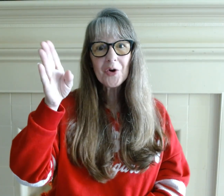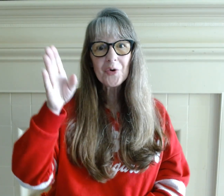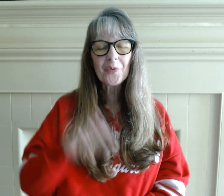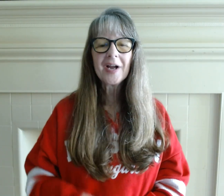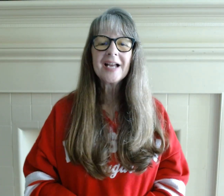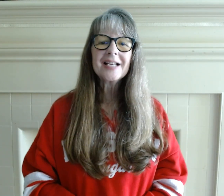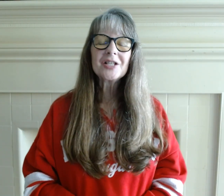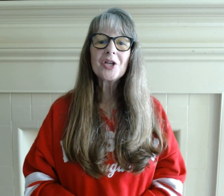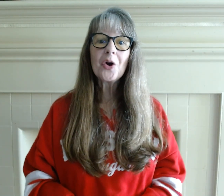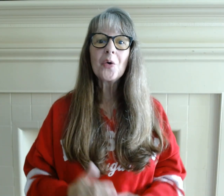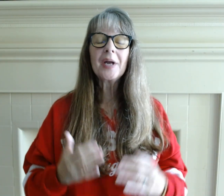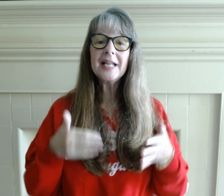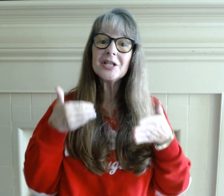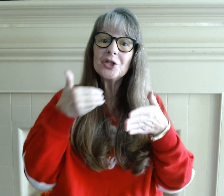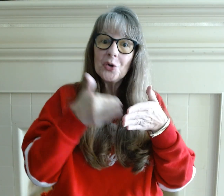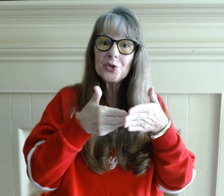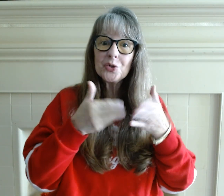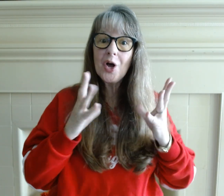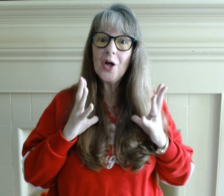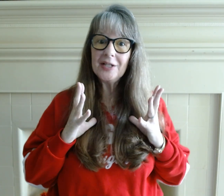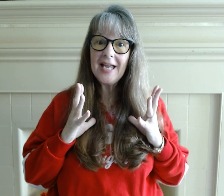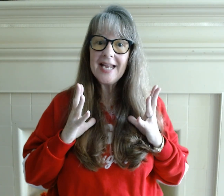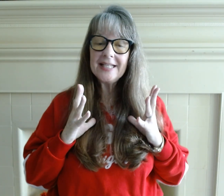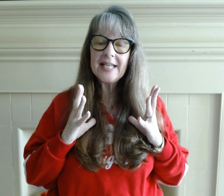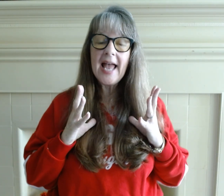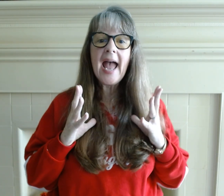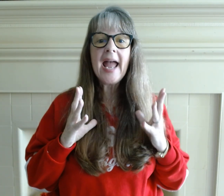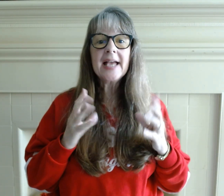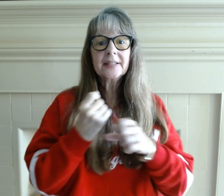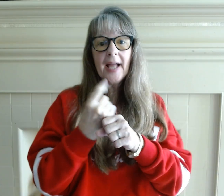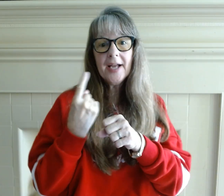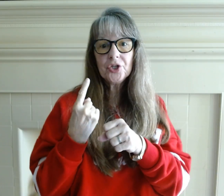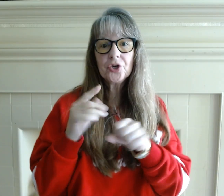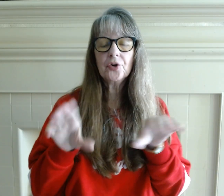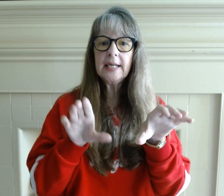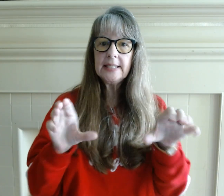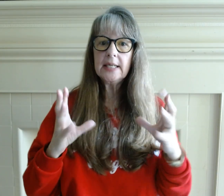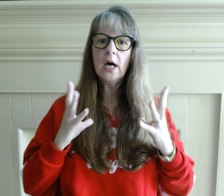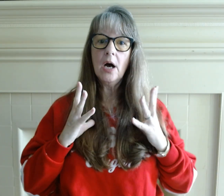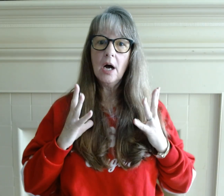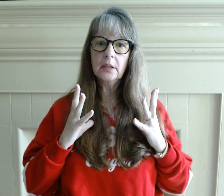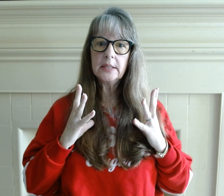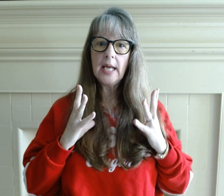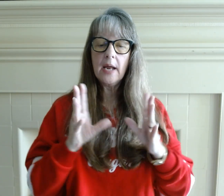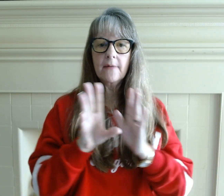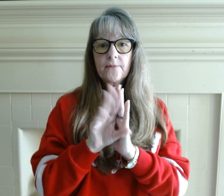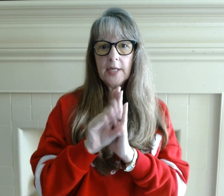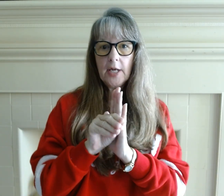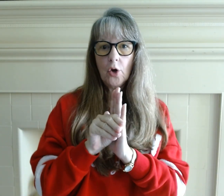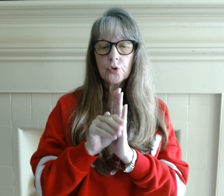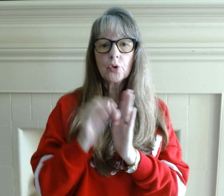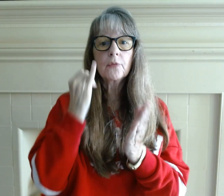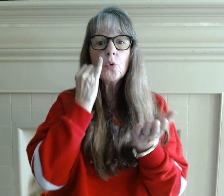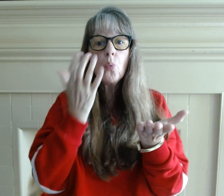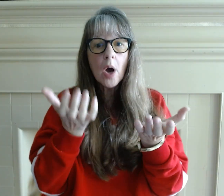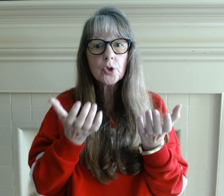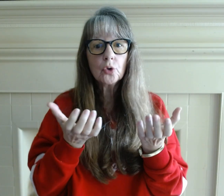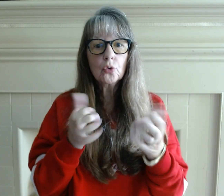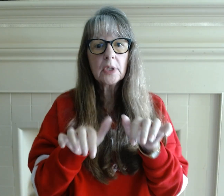Hello. So it is close to the holidays, and last year I did a holiday video. So if you want to, you can